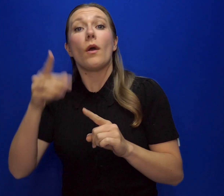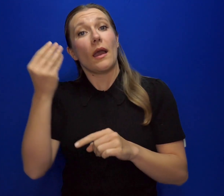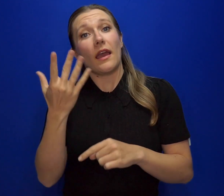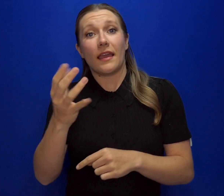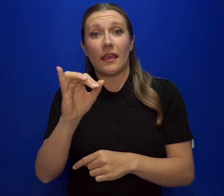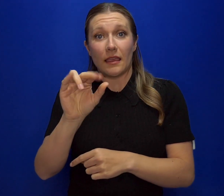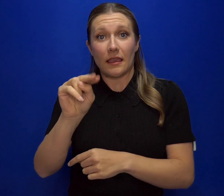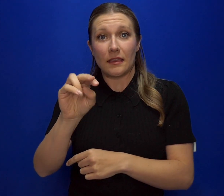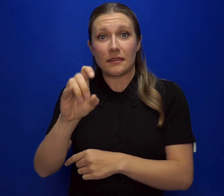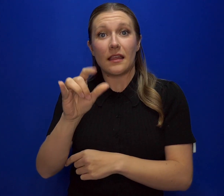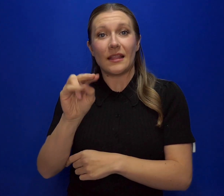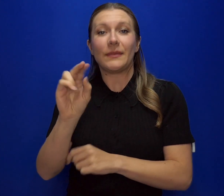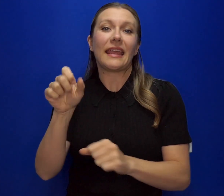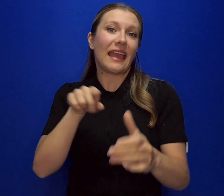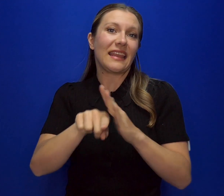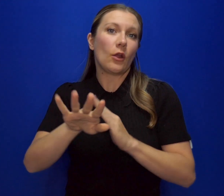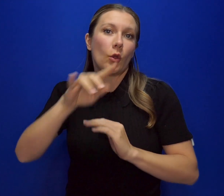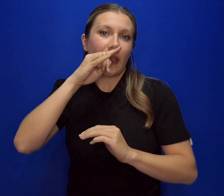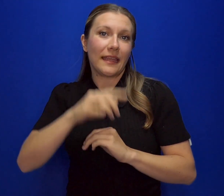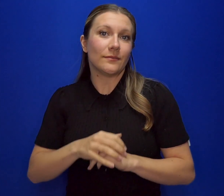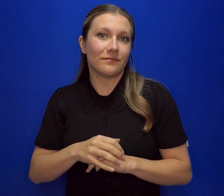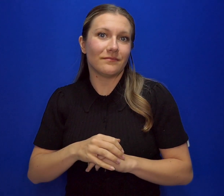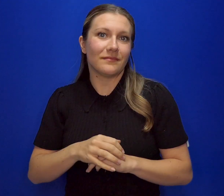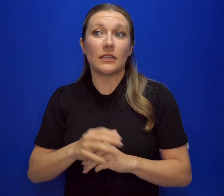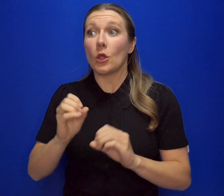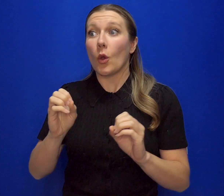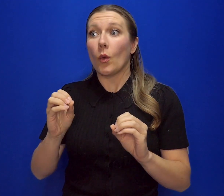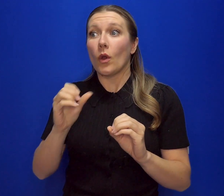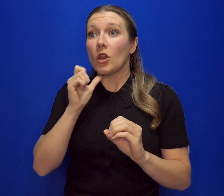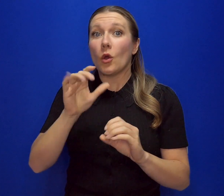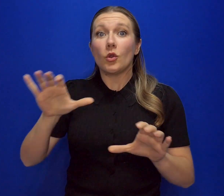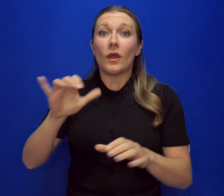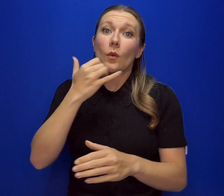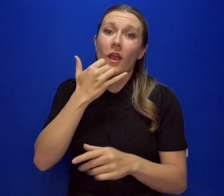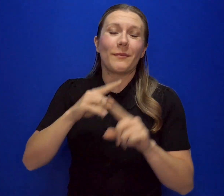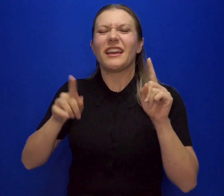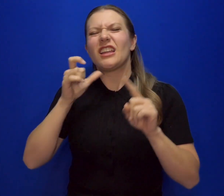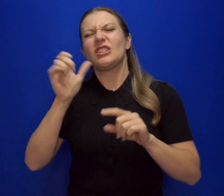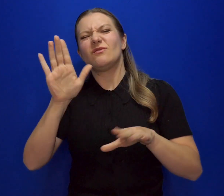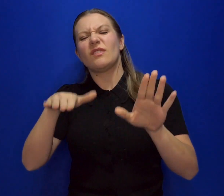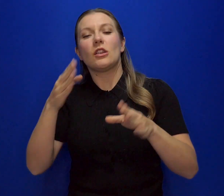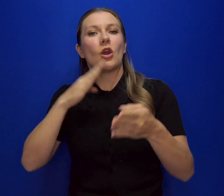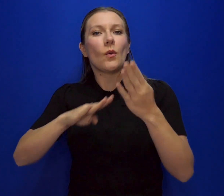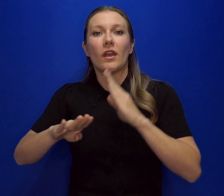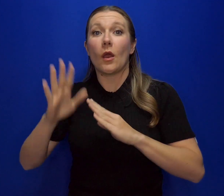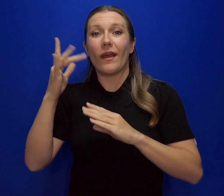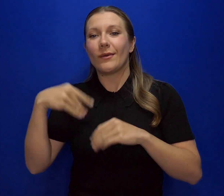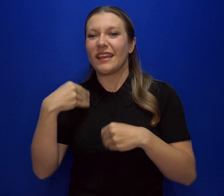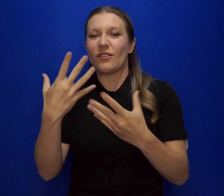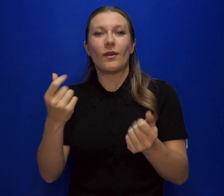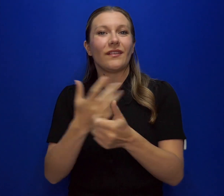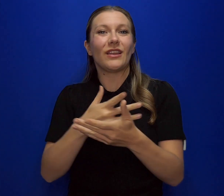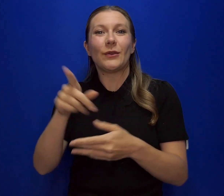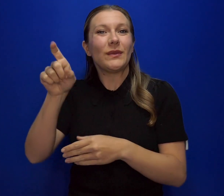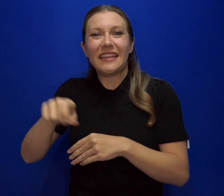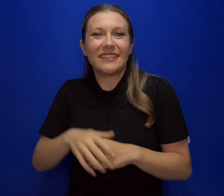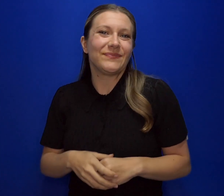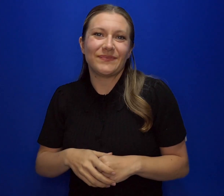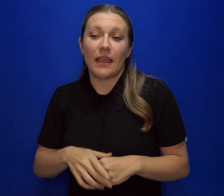your kid. So don't do it wrong, but don't worry because we've given you all the tools you need.